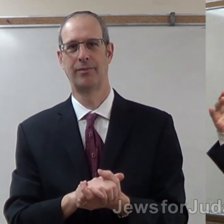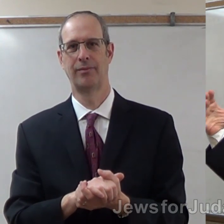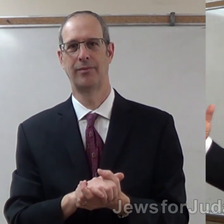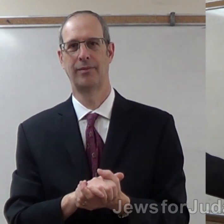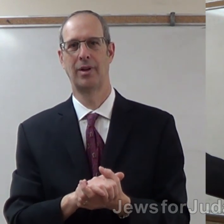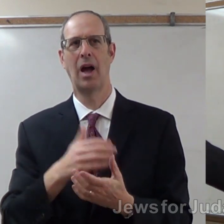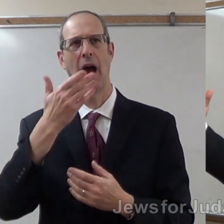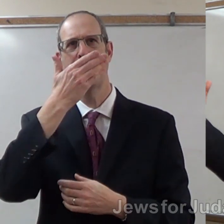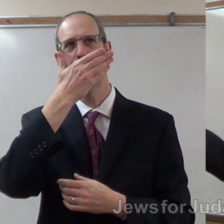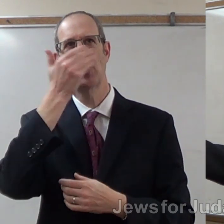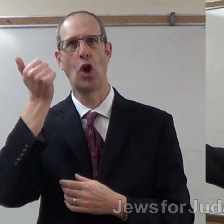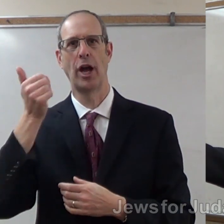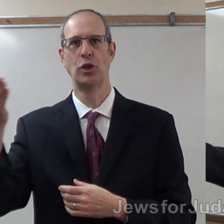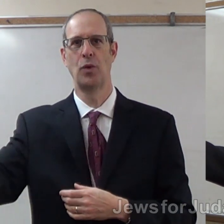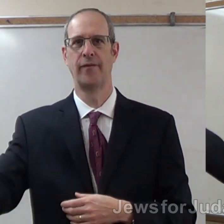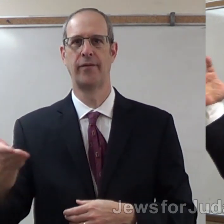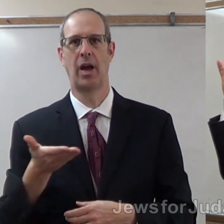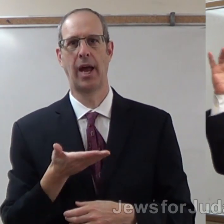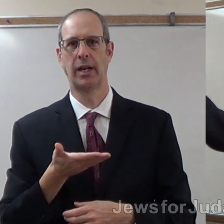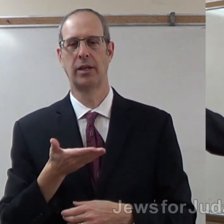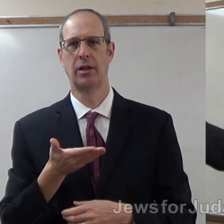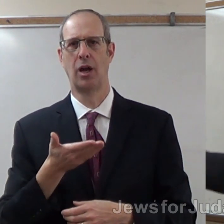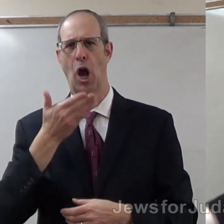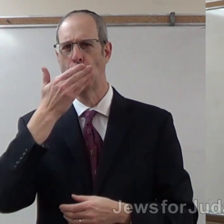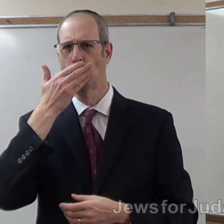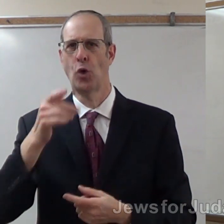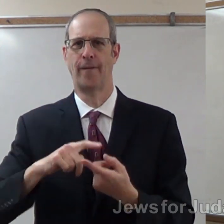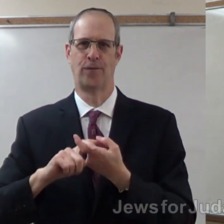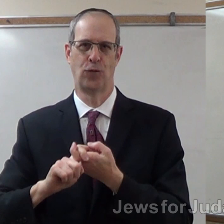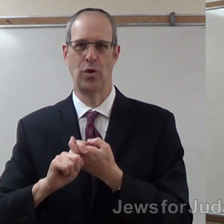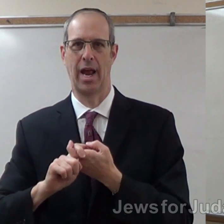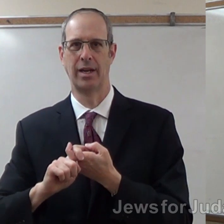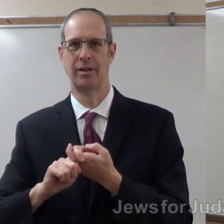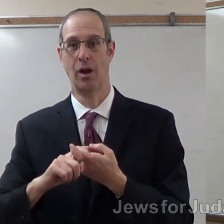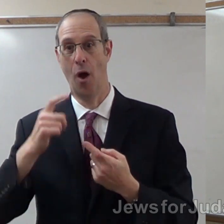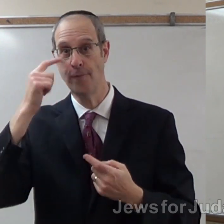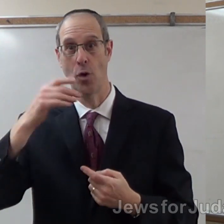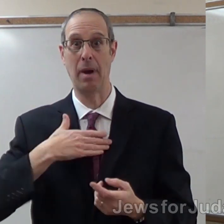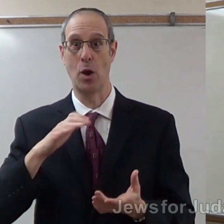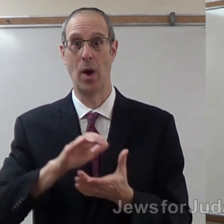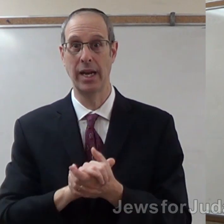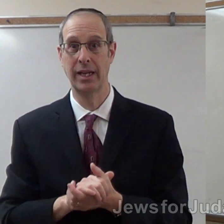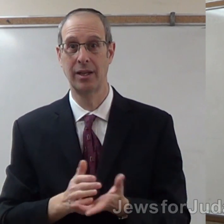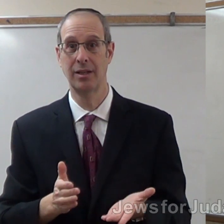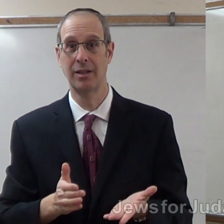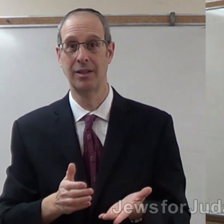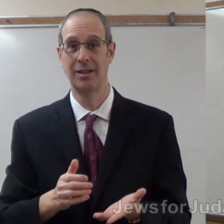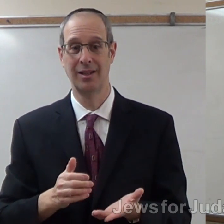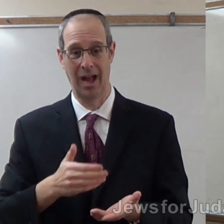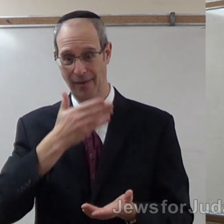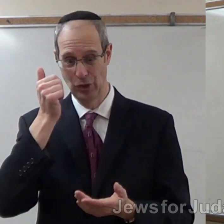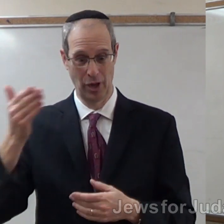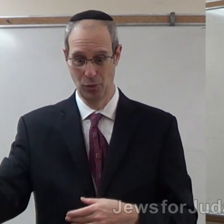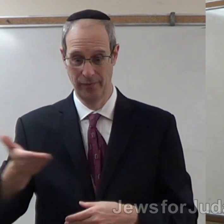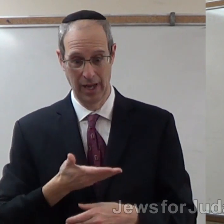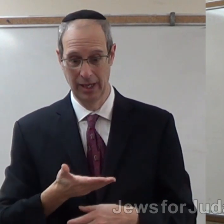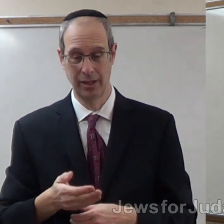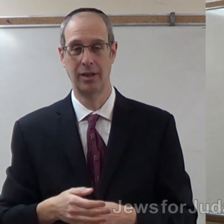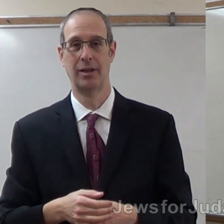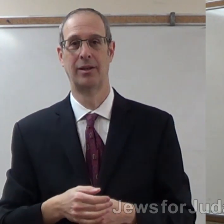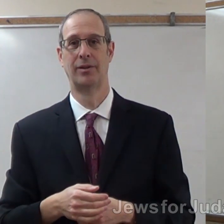I forgot to invite a good friend of mine to the wedding. I didn't invite a good friend of mine to the